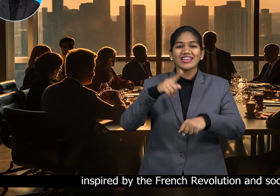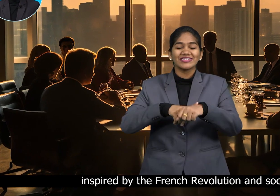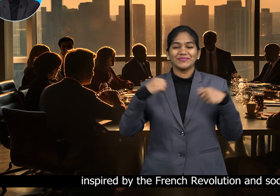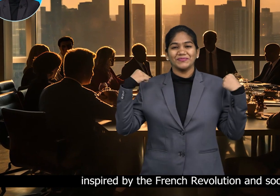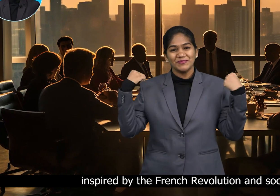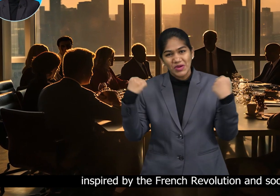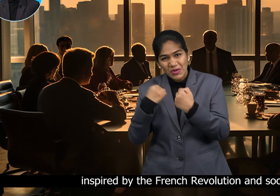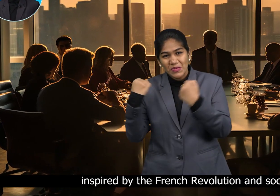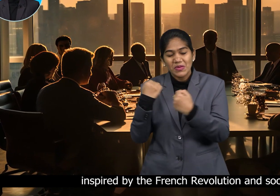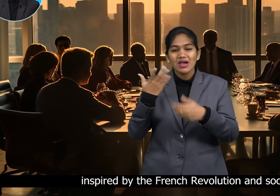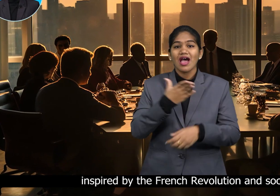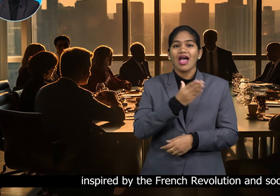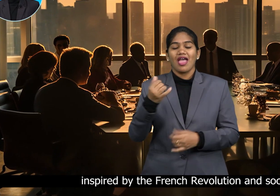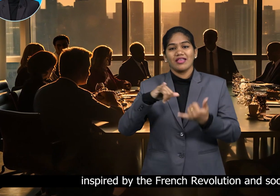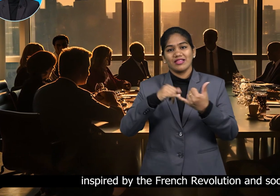socialism.